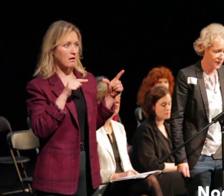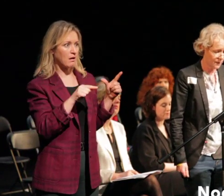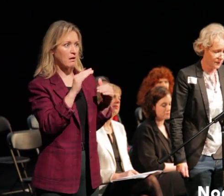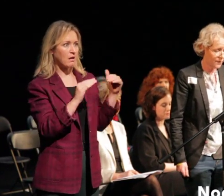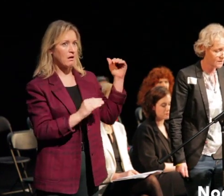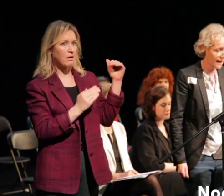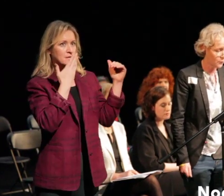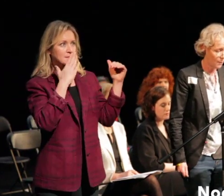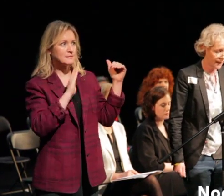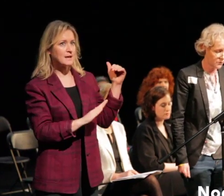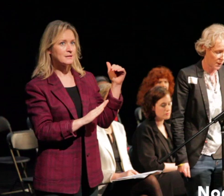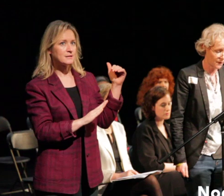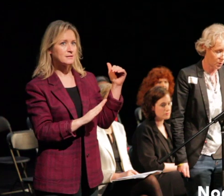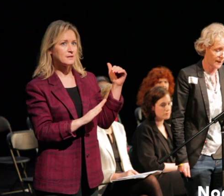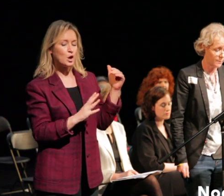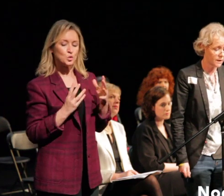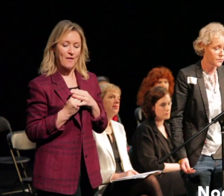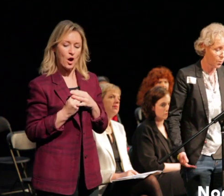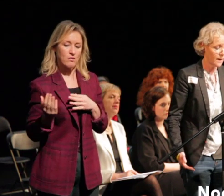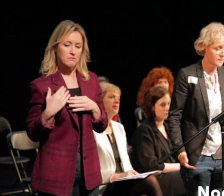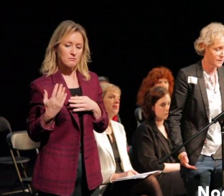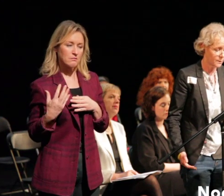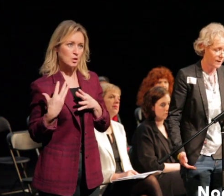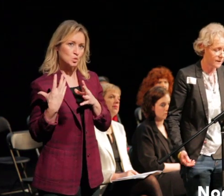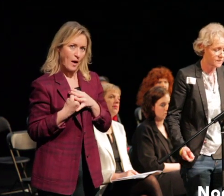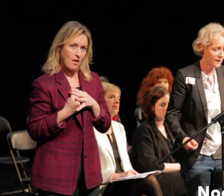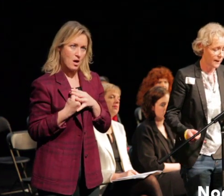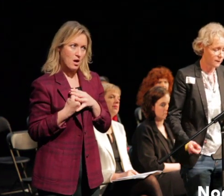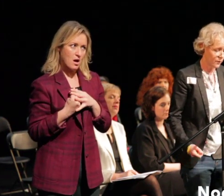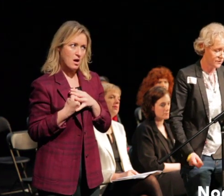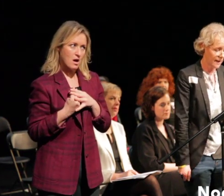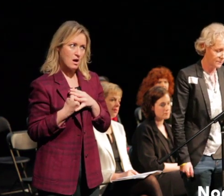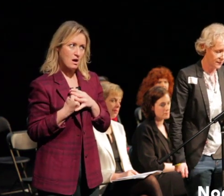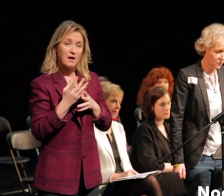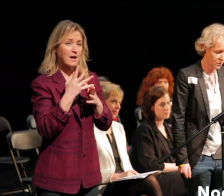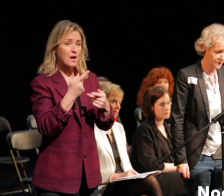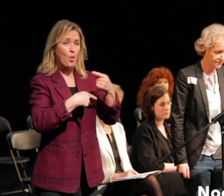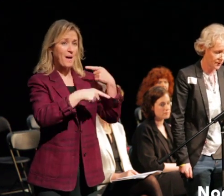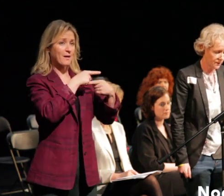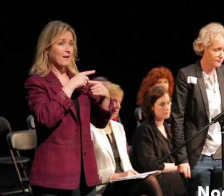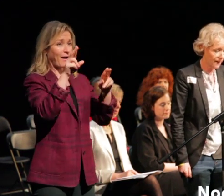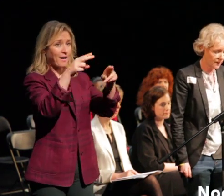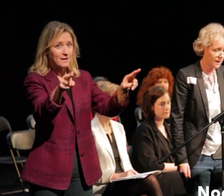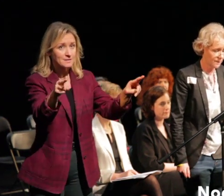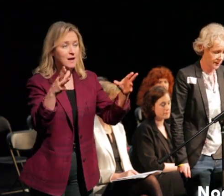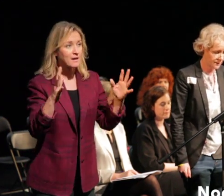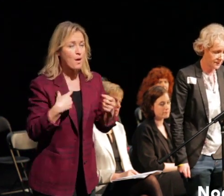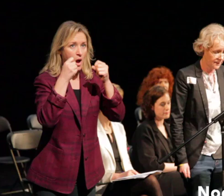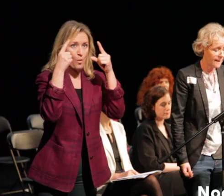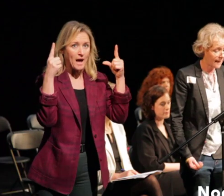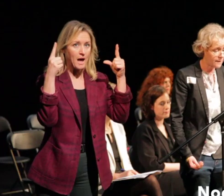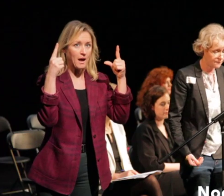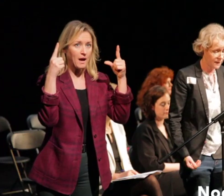occur. Things can't go back to the way they were now because awareness has been raised and our voices can't be ignored. The fire has been